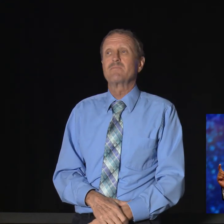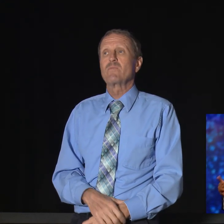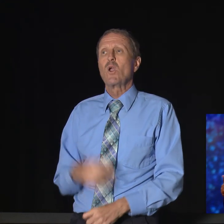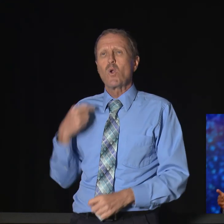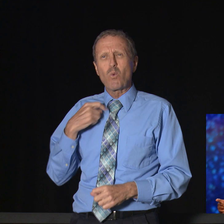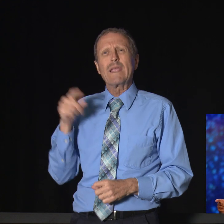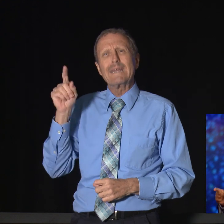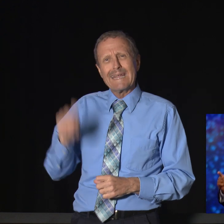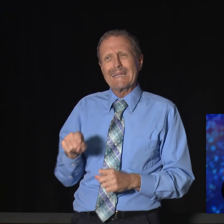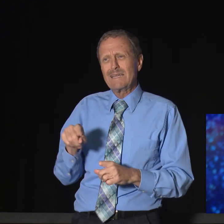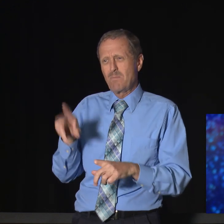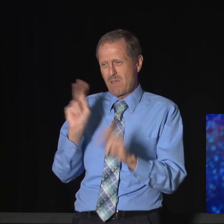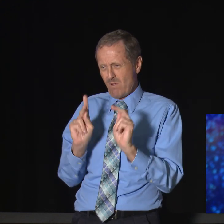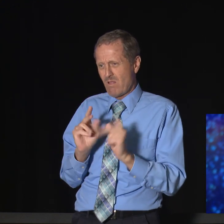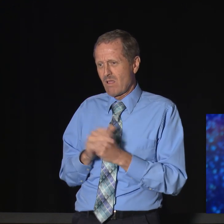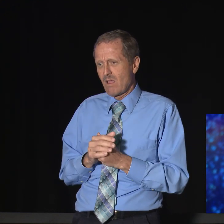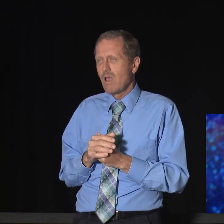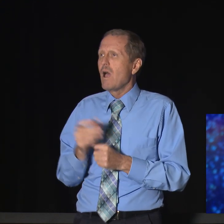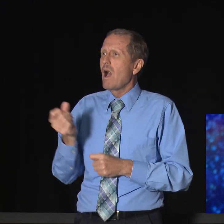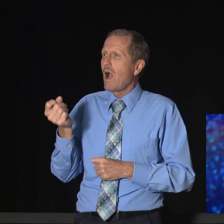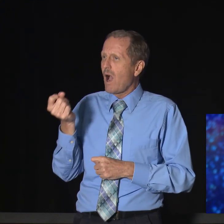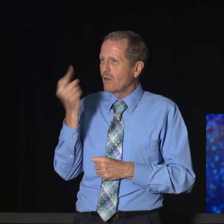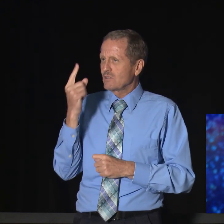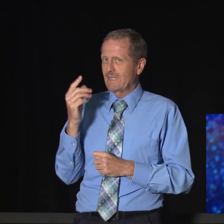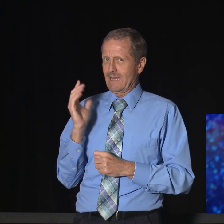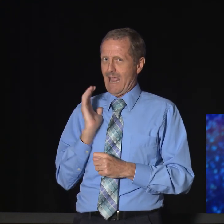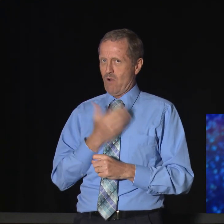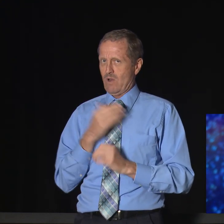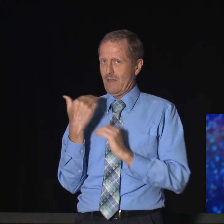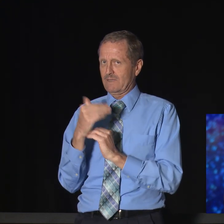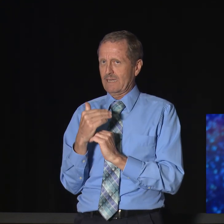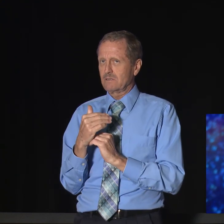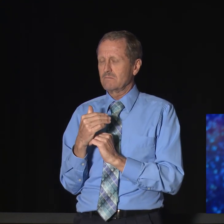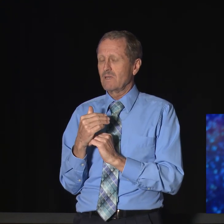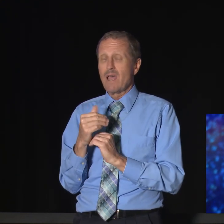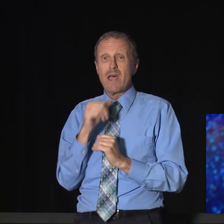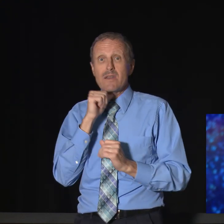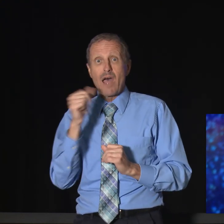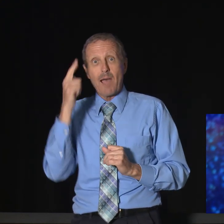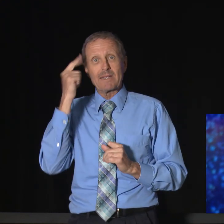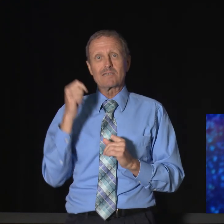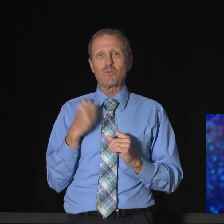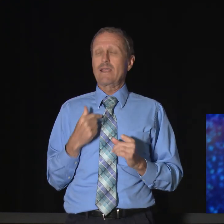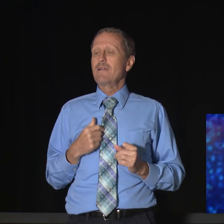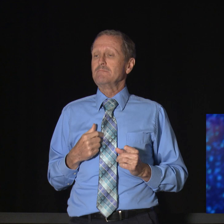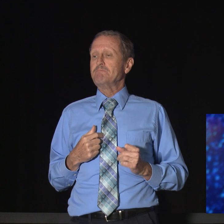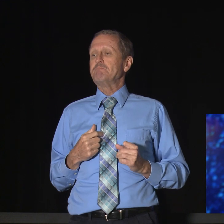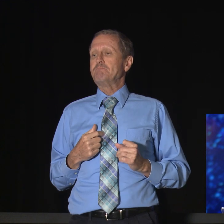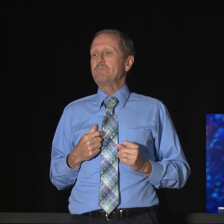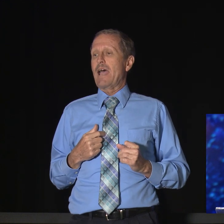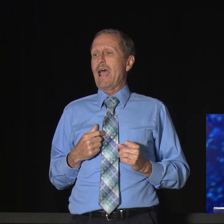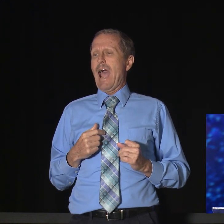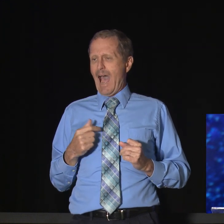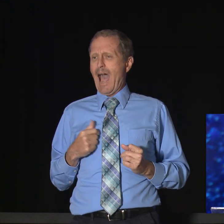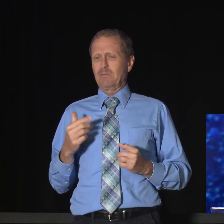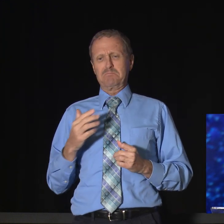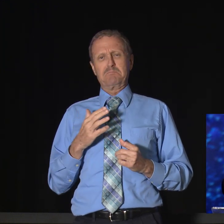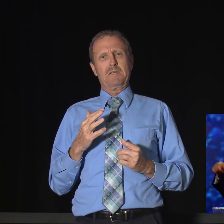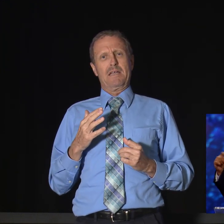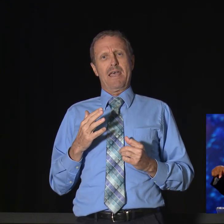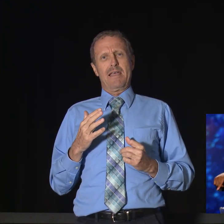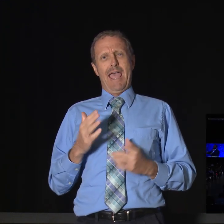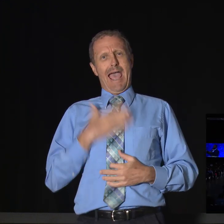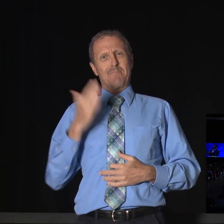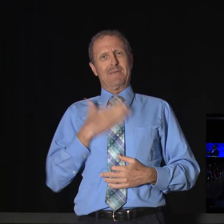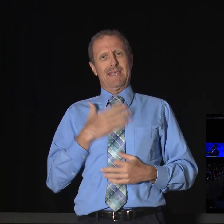We need to be a people who understand our limitations, not so that we can glory in our weaknesses, but rather